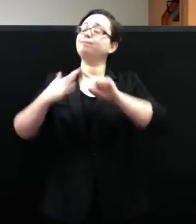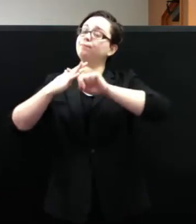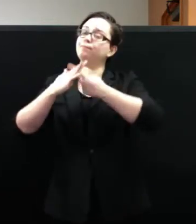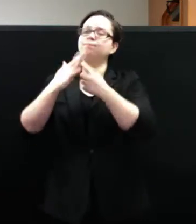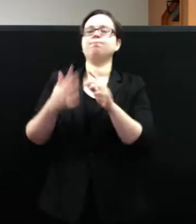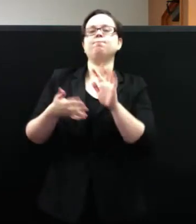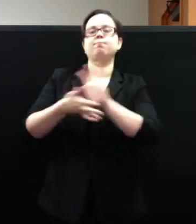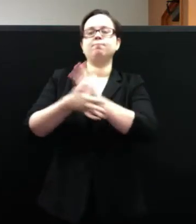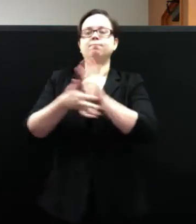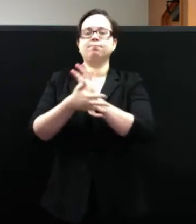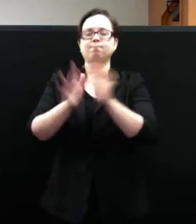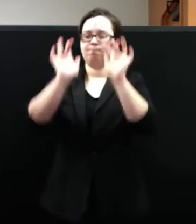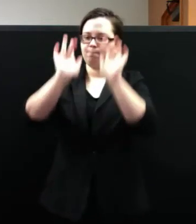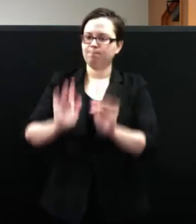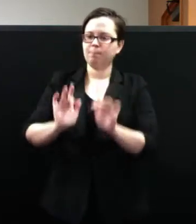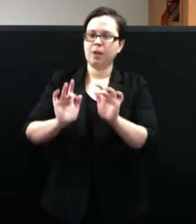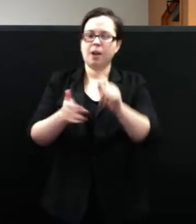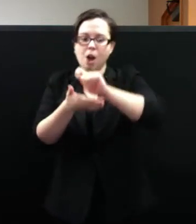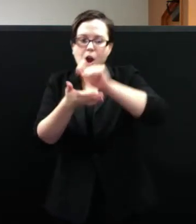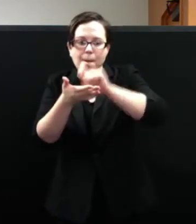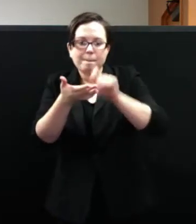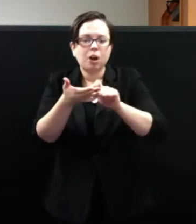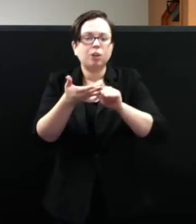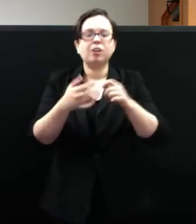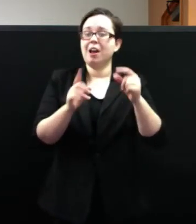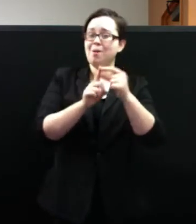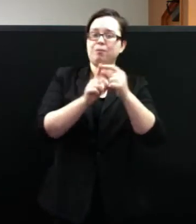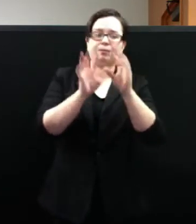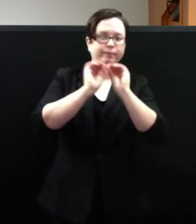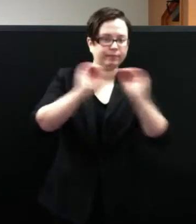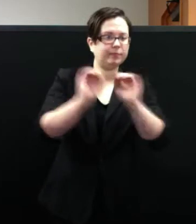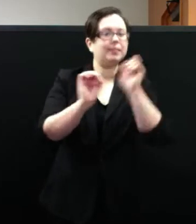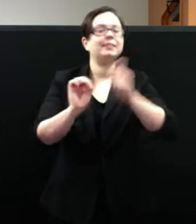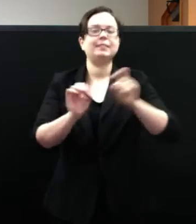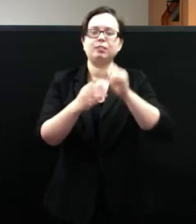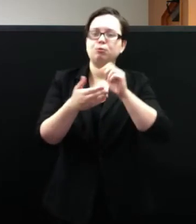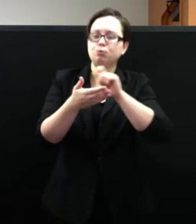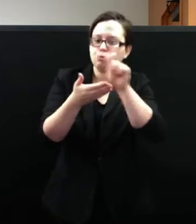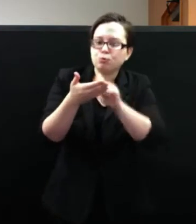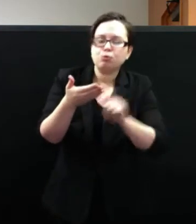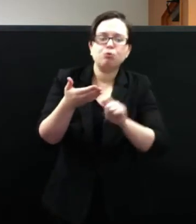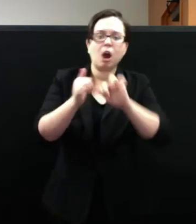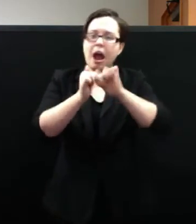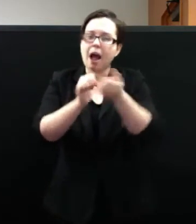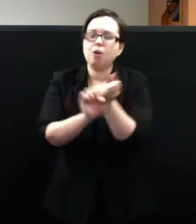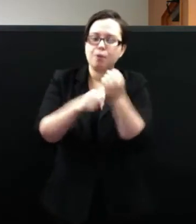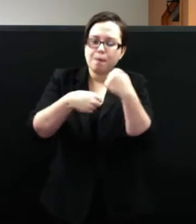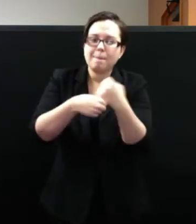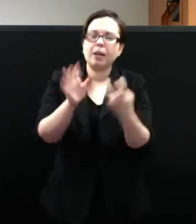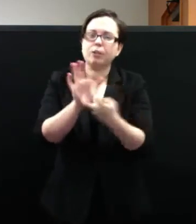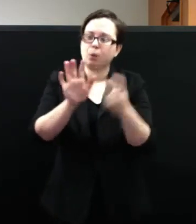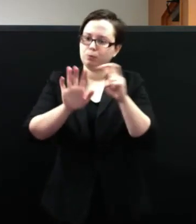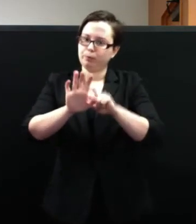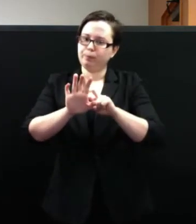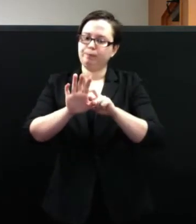any words, you begin to draw how to make toast. And most people draw something like this. They draw a loaf of bread, which is sliced, then put